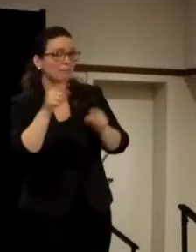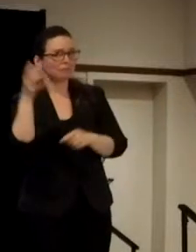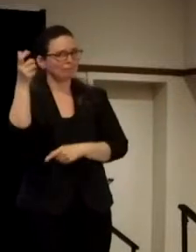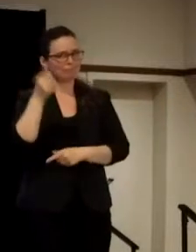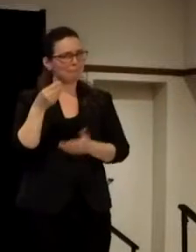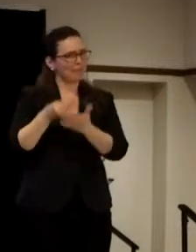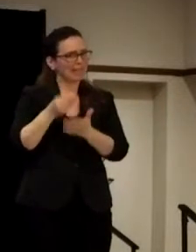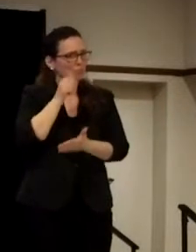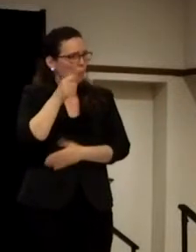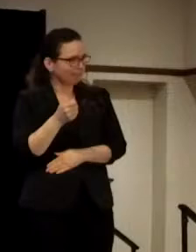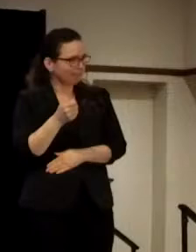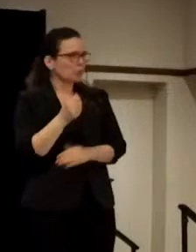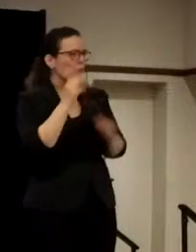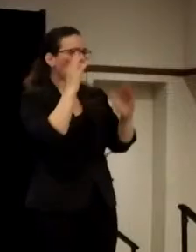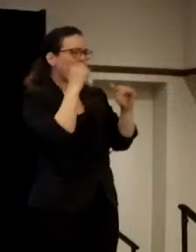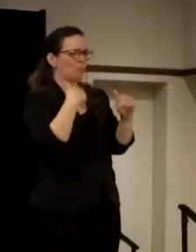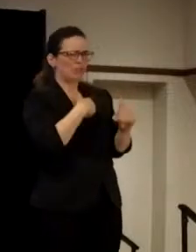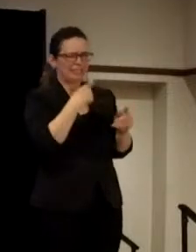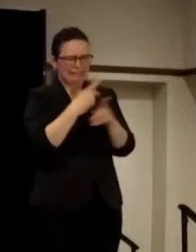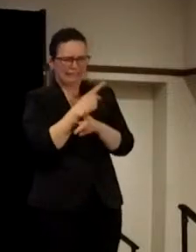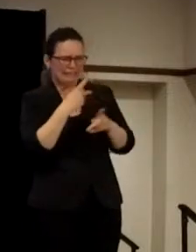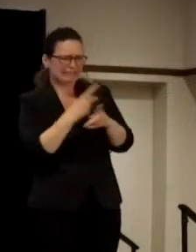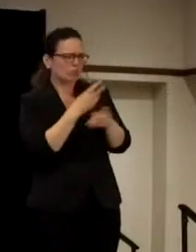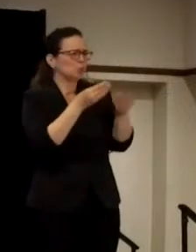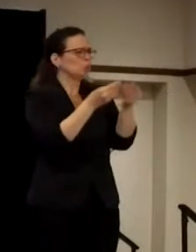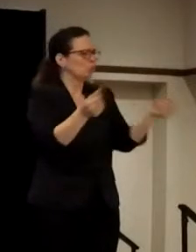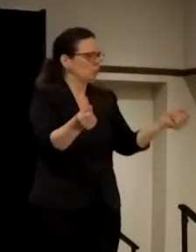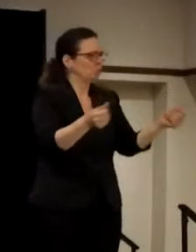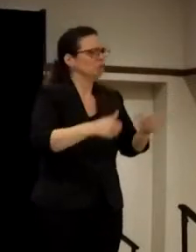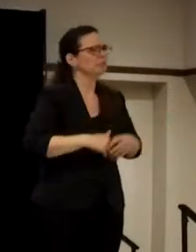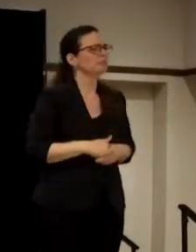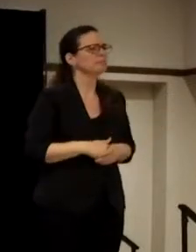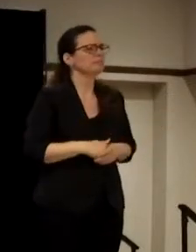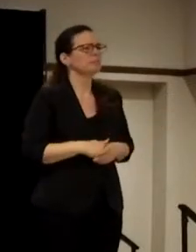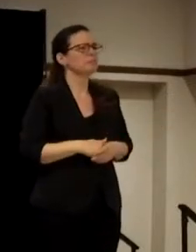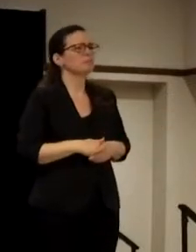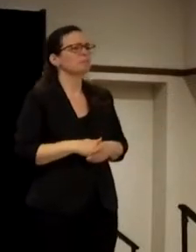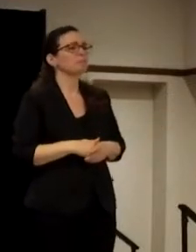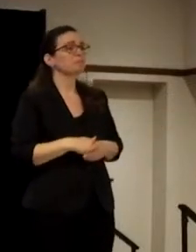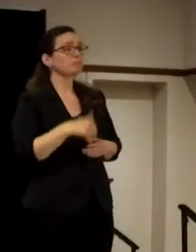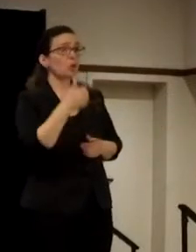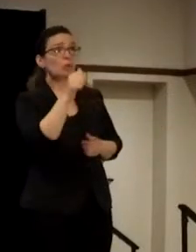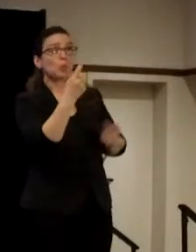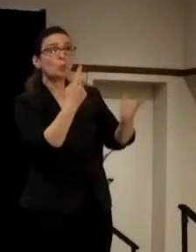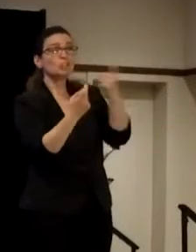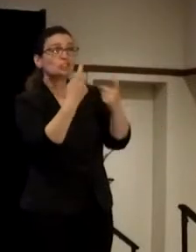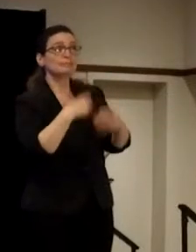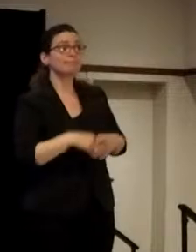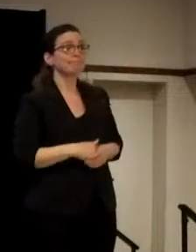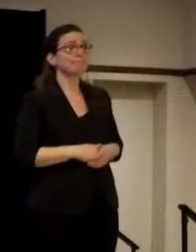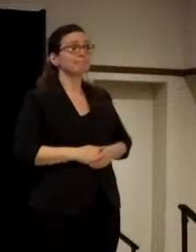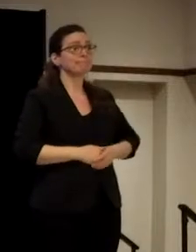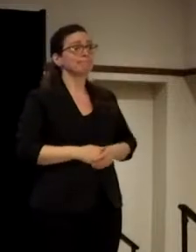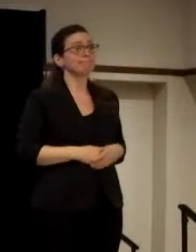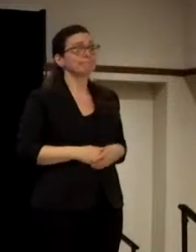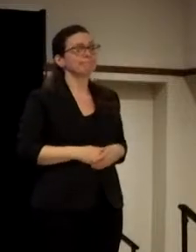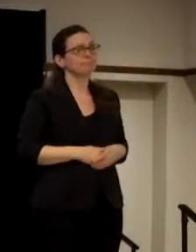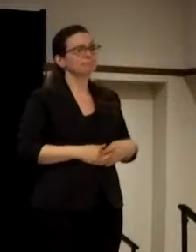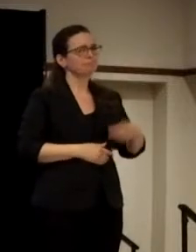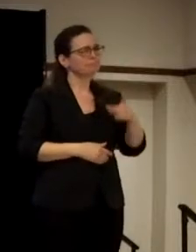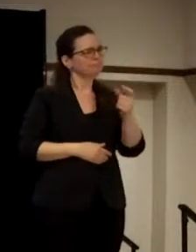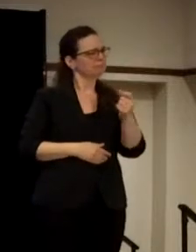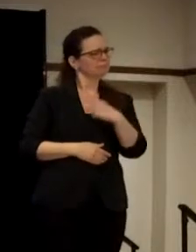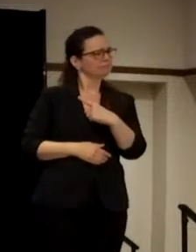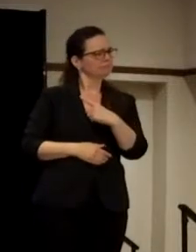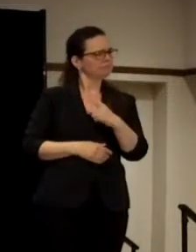get good results on both of those. Saying that, happy to take questions. Would you give a little more context on the sports betting